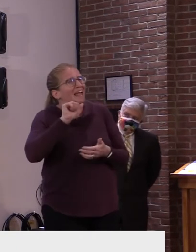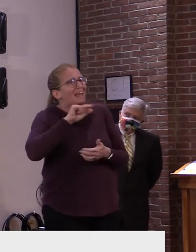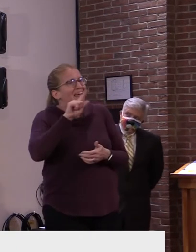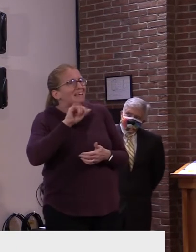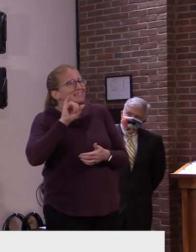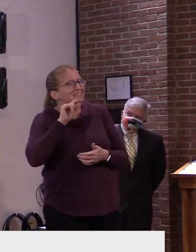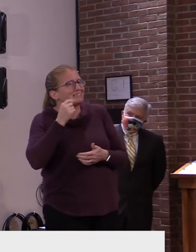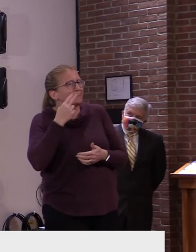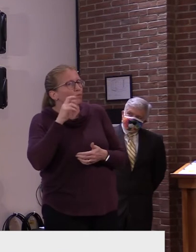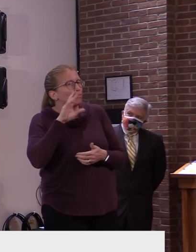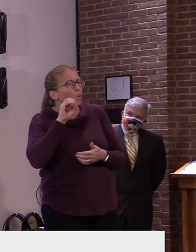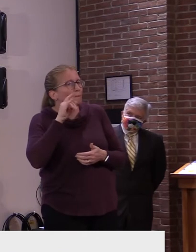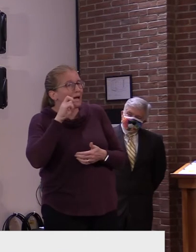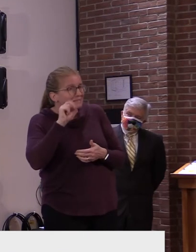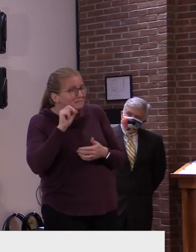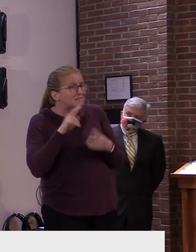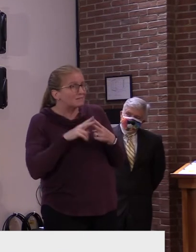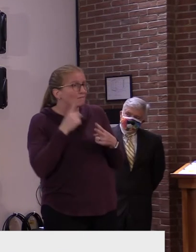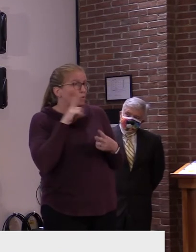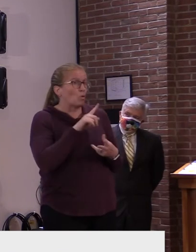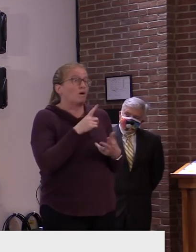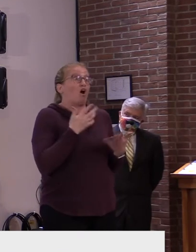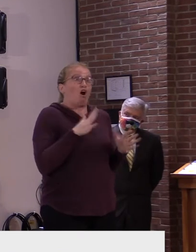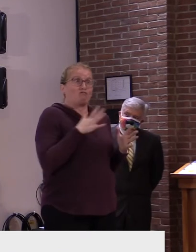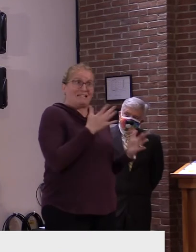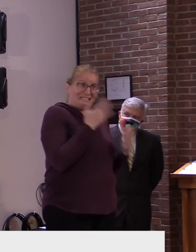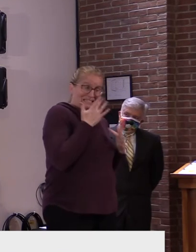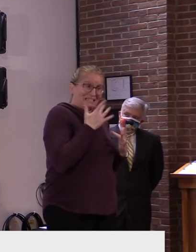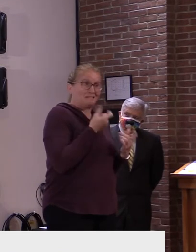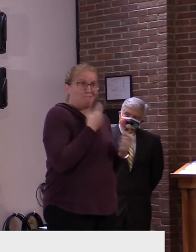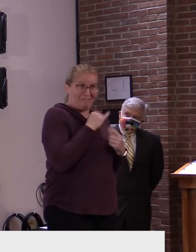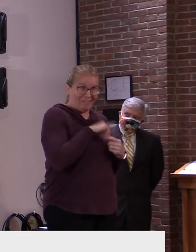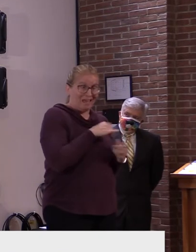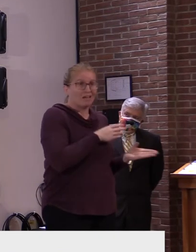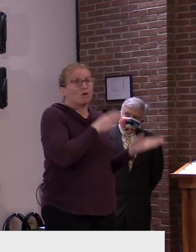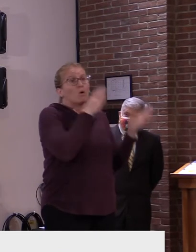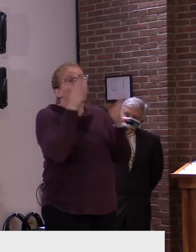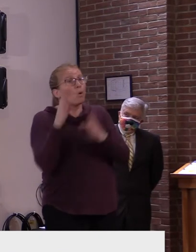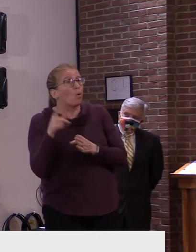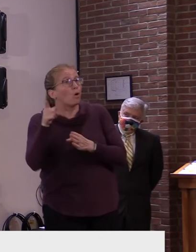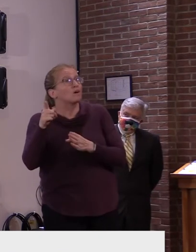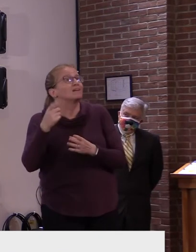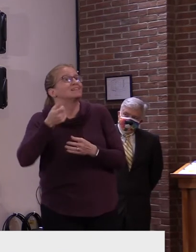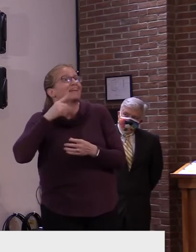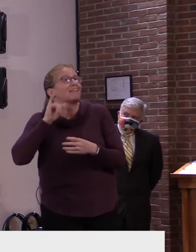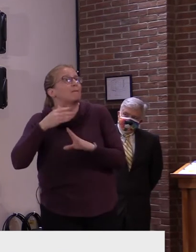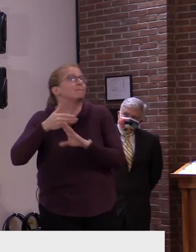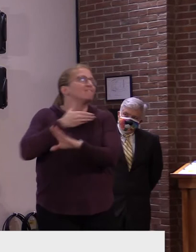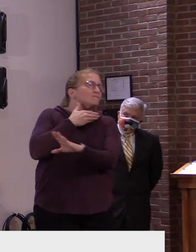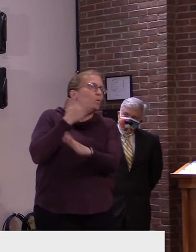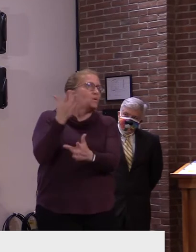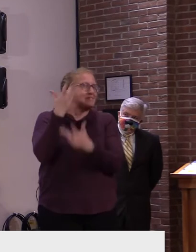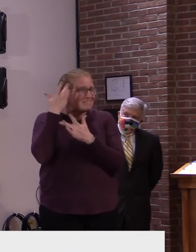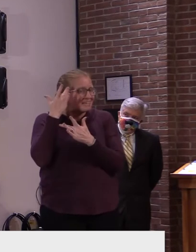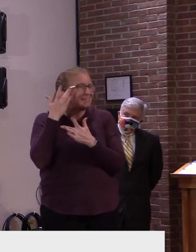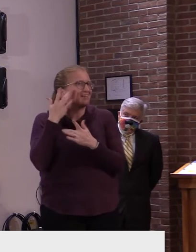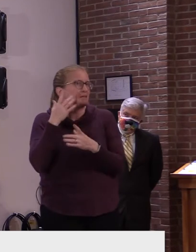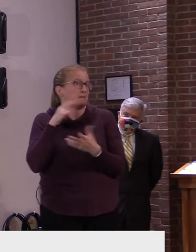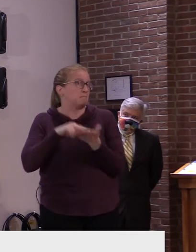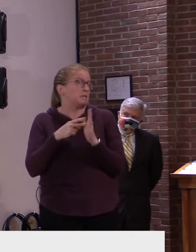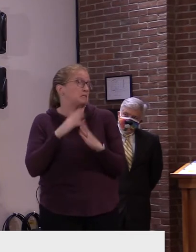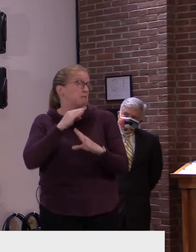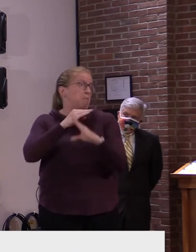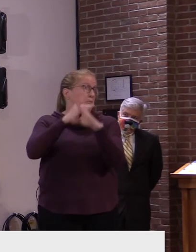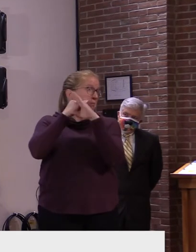prevention as the president once did many months ago none of those pathways has really proven